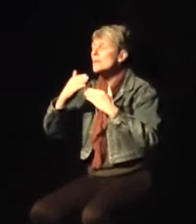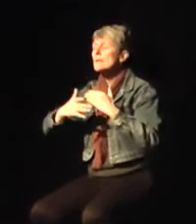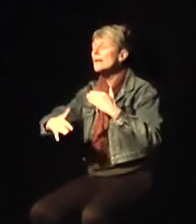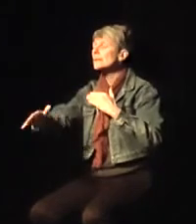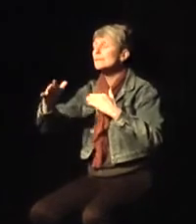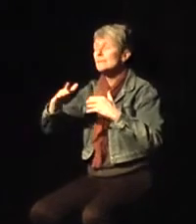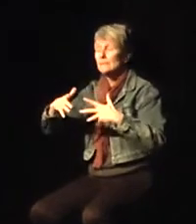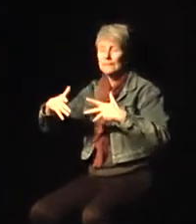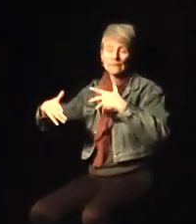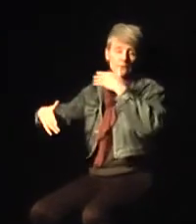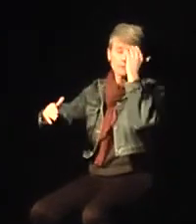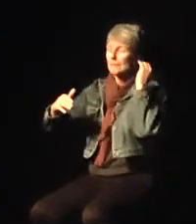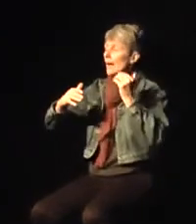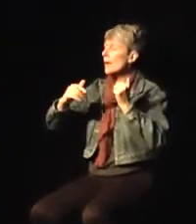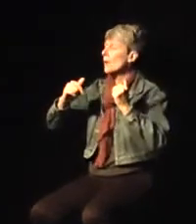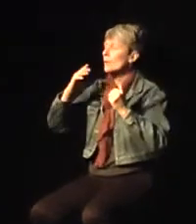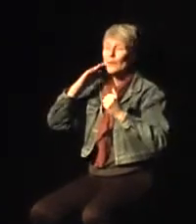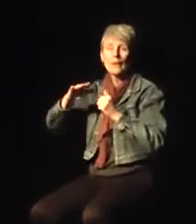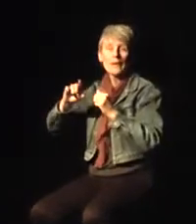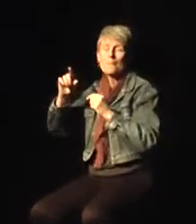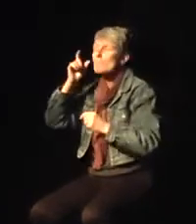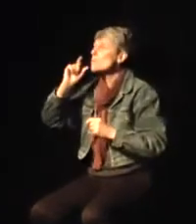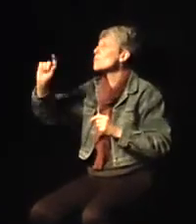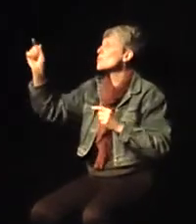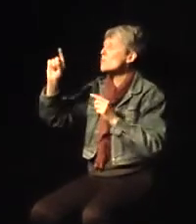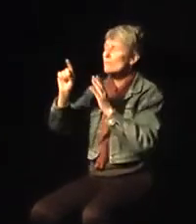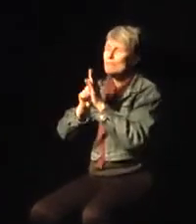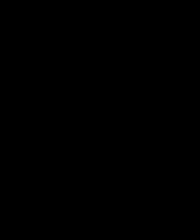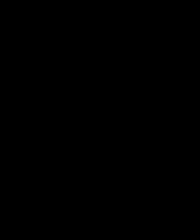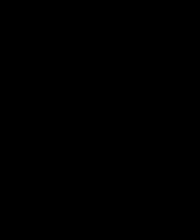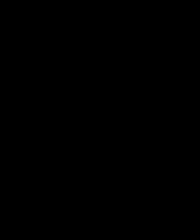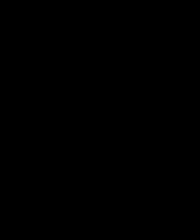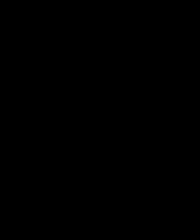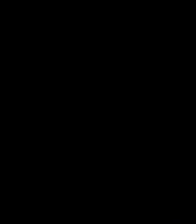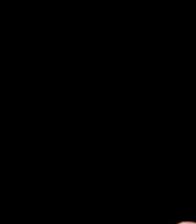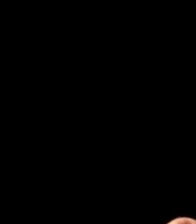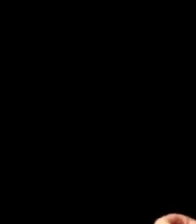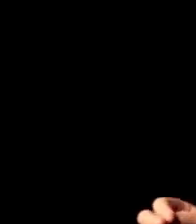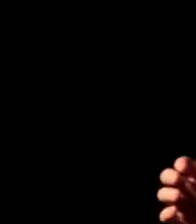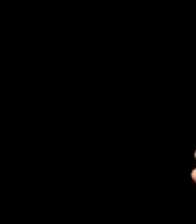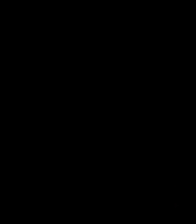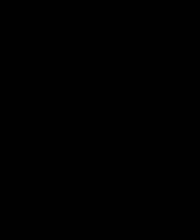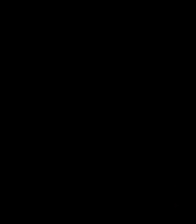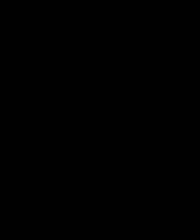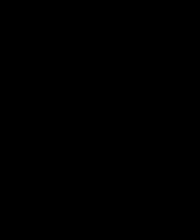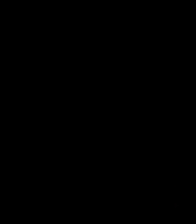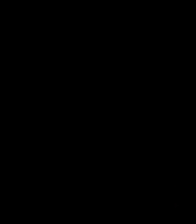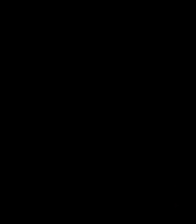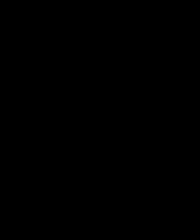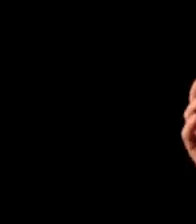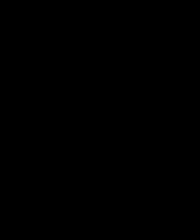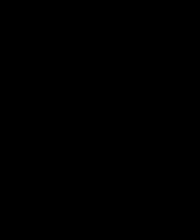tidal wave. We're coming to the moon in a rocket ship with awe. Passing over the crest, I begin my speedy